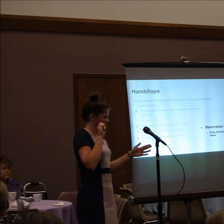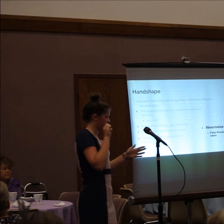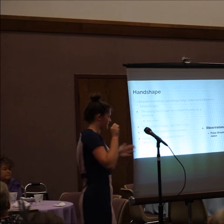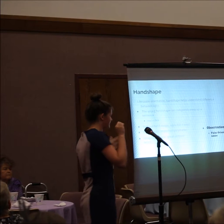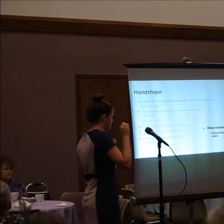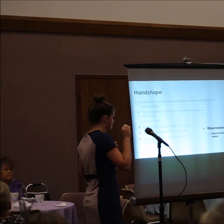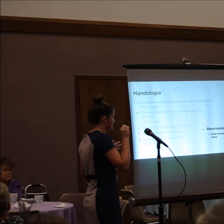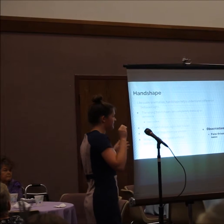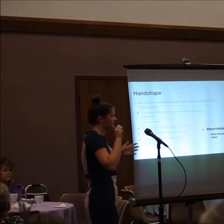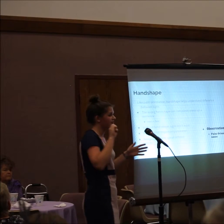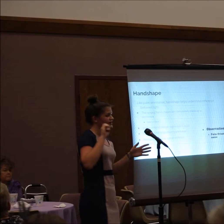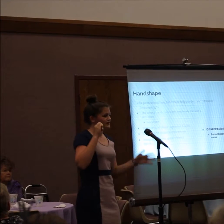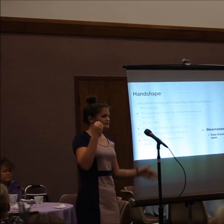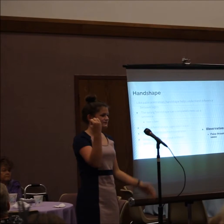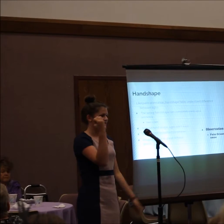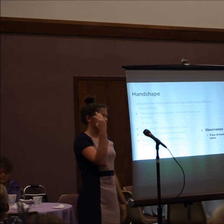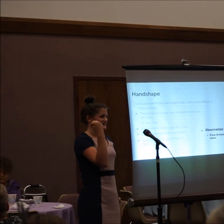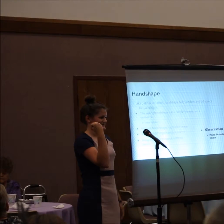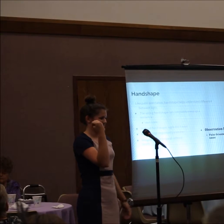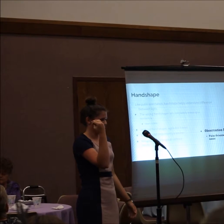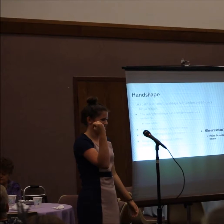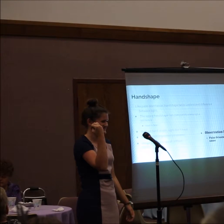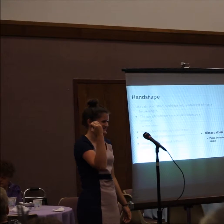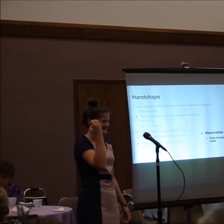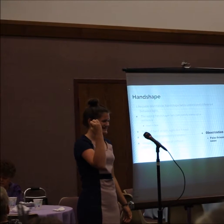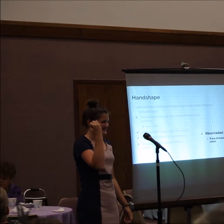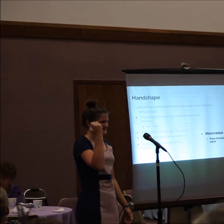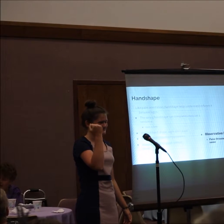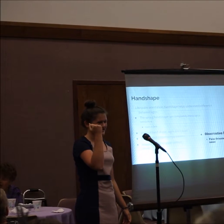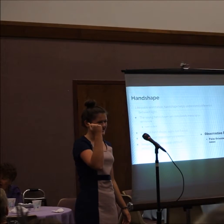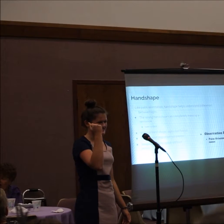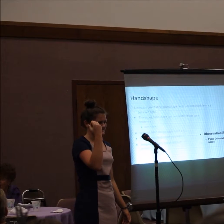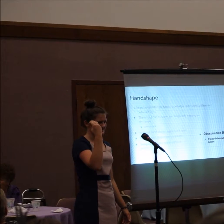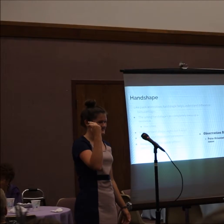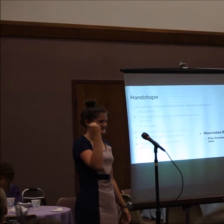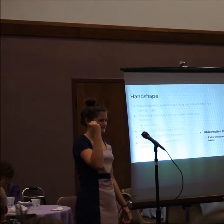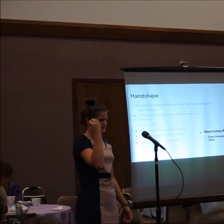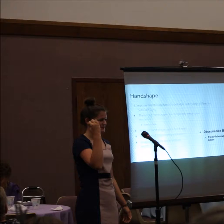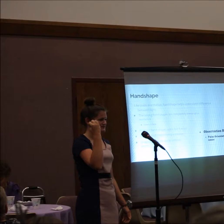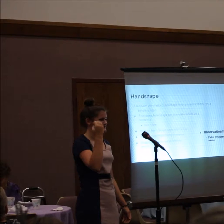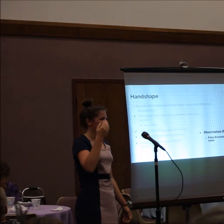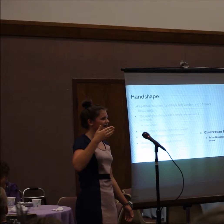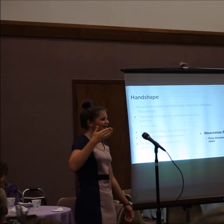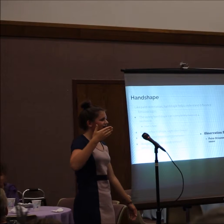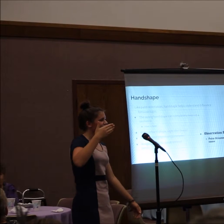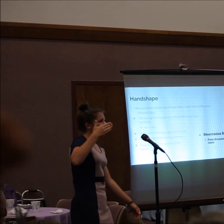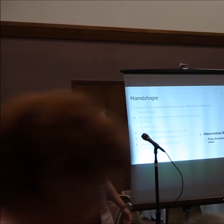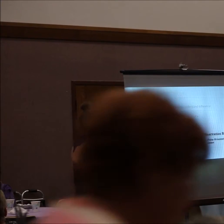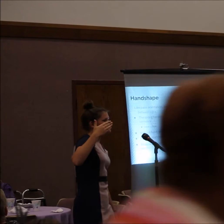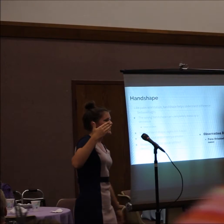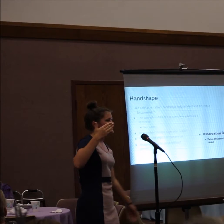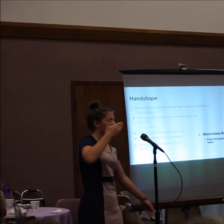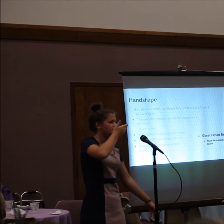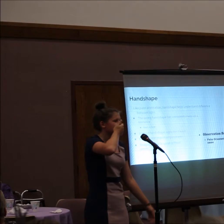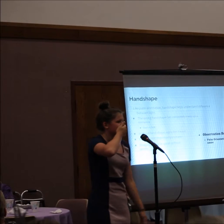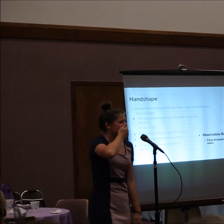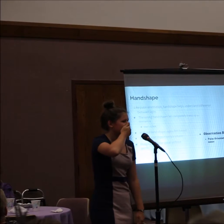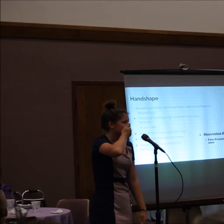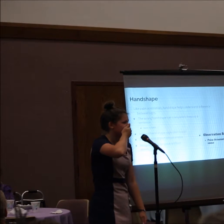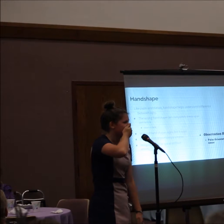right here, I face right here. You do not do this. This is what I did, because they won't be able to. It's like, try talking with your hand like